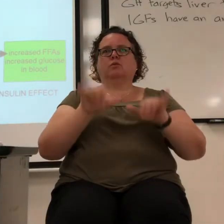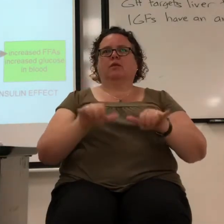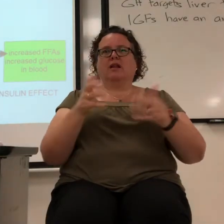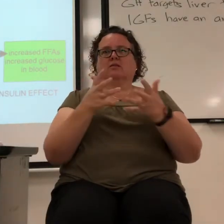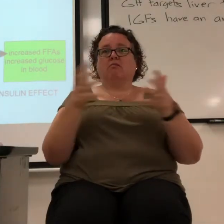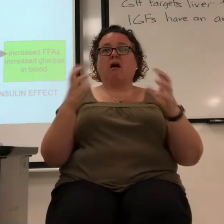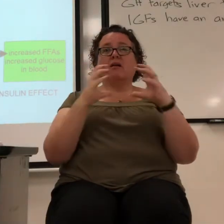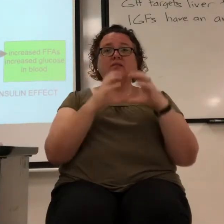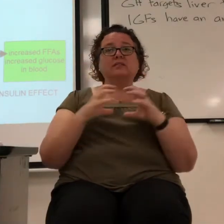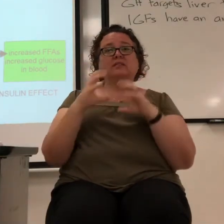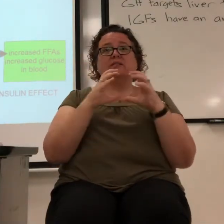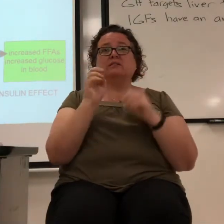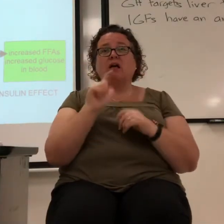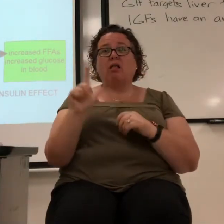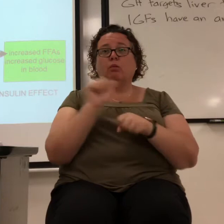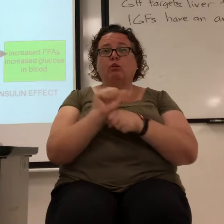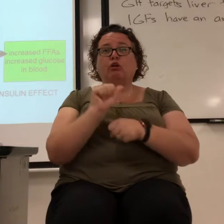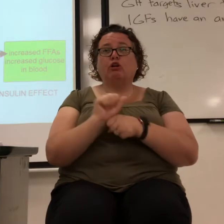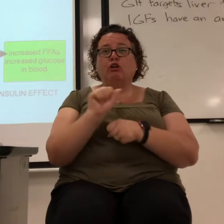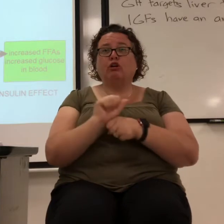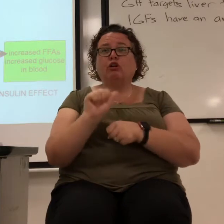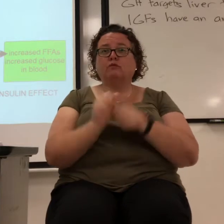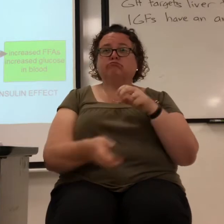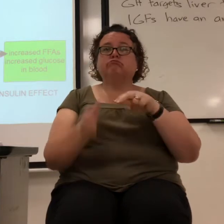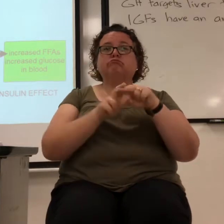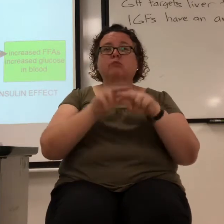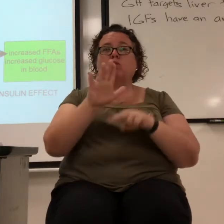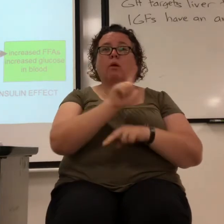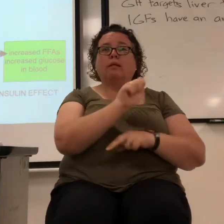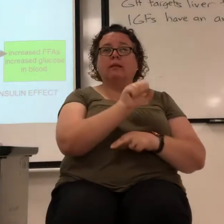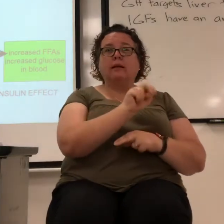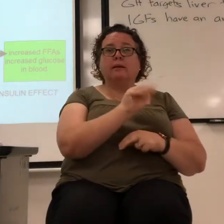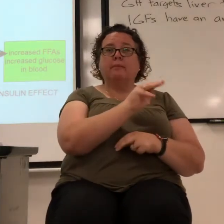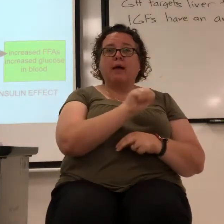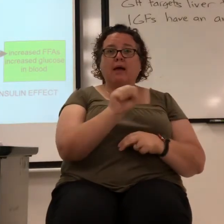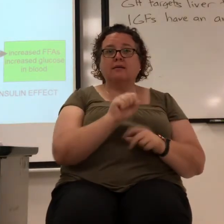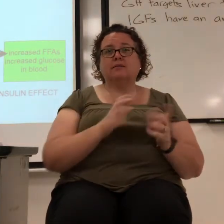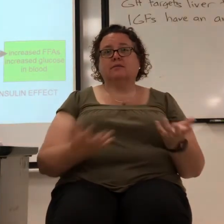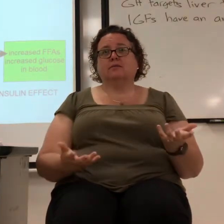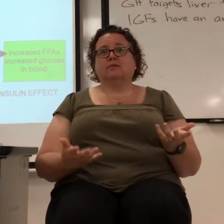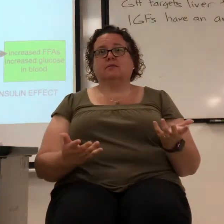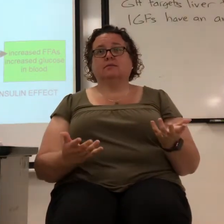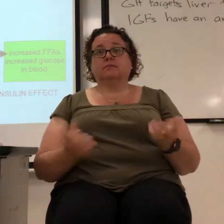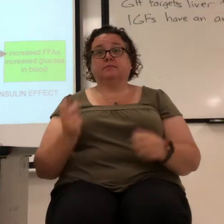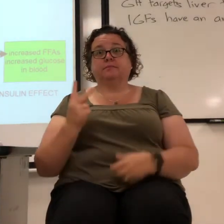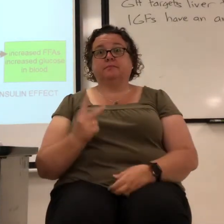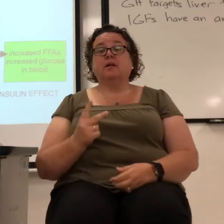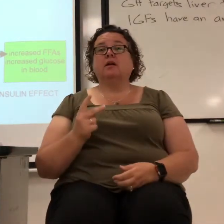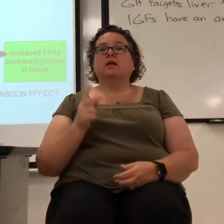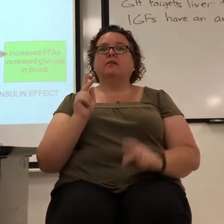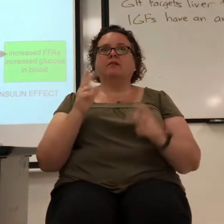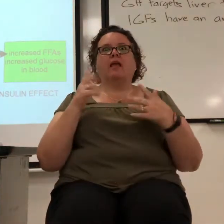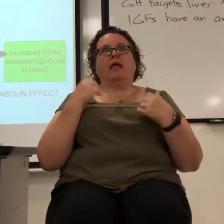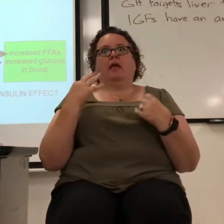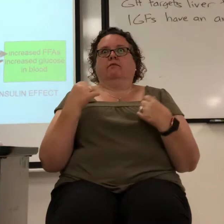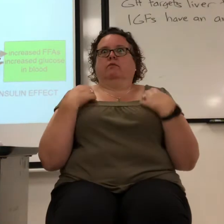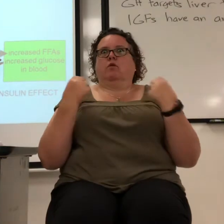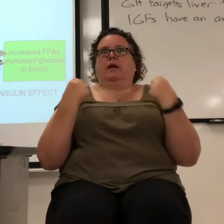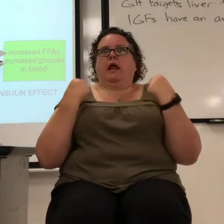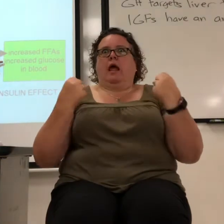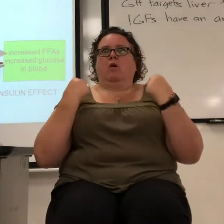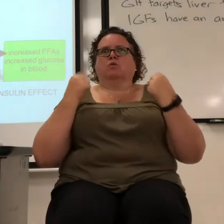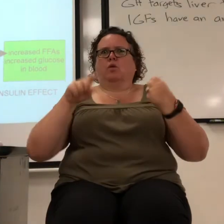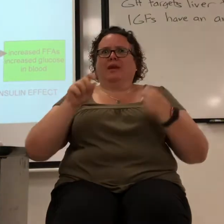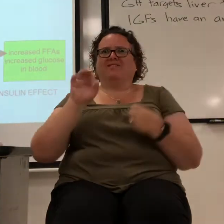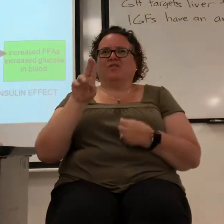of cell work to increase your lean mass, okay, if you've been working out. So you need